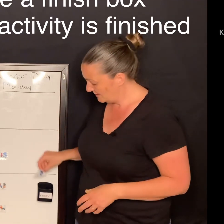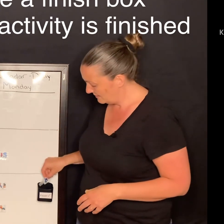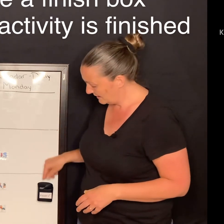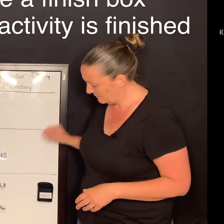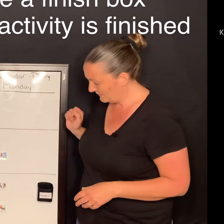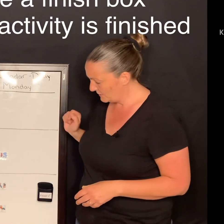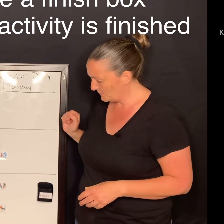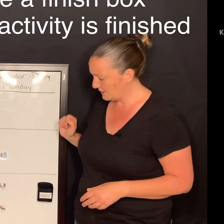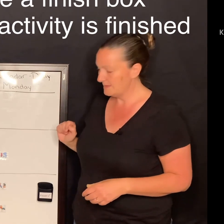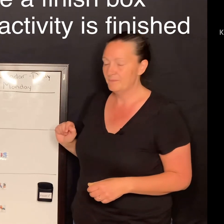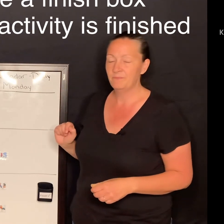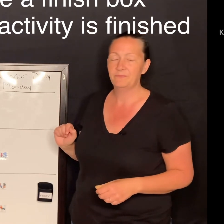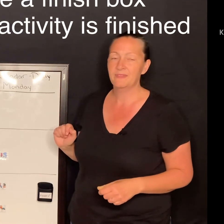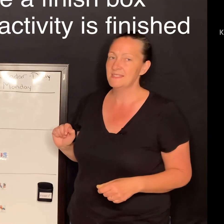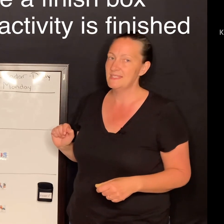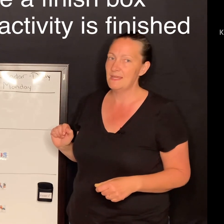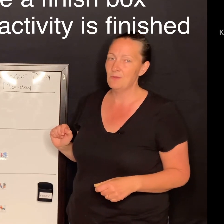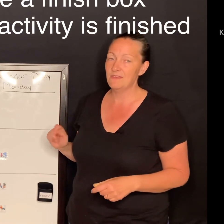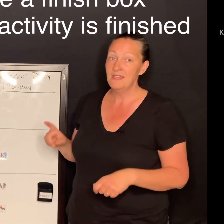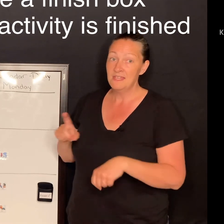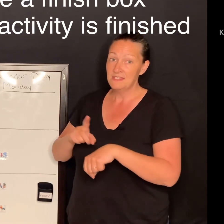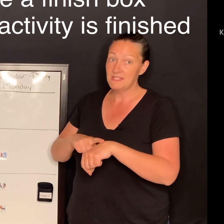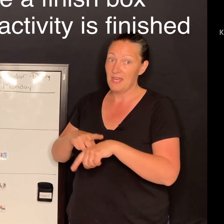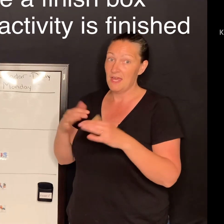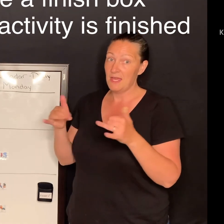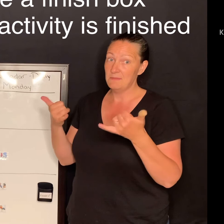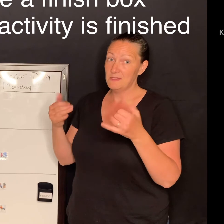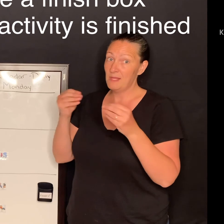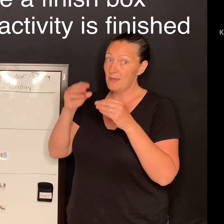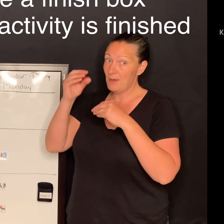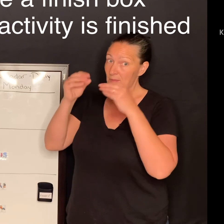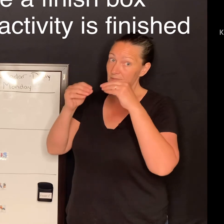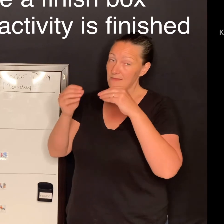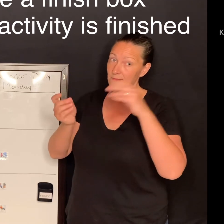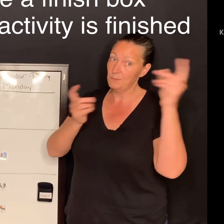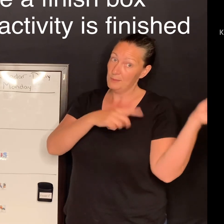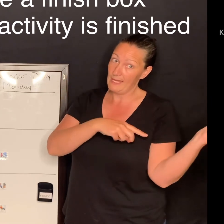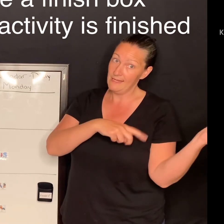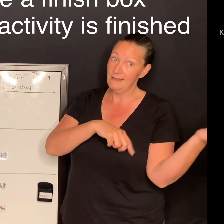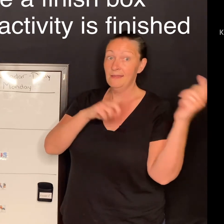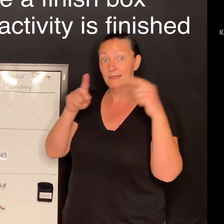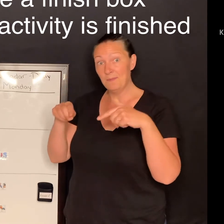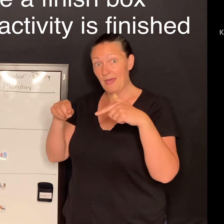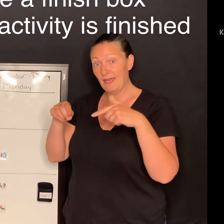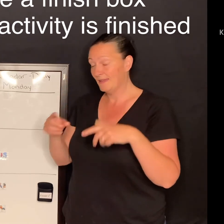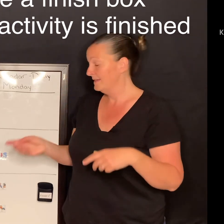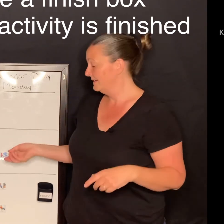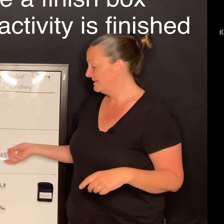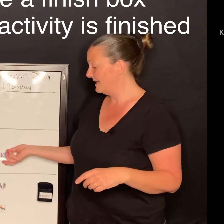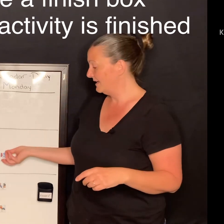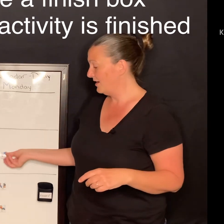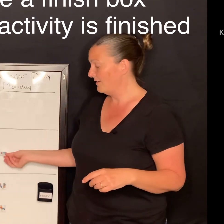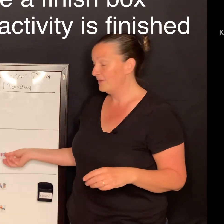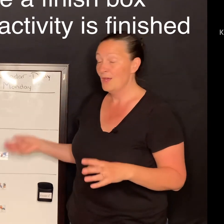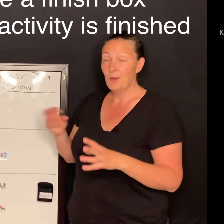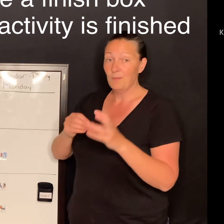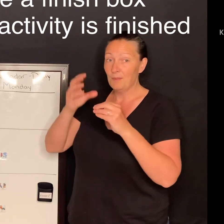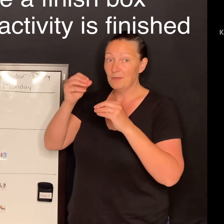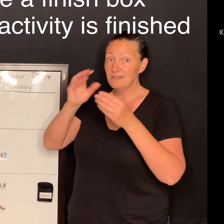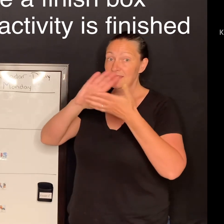They go in the finished box. Same with time to play bubbles. Play. come back, take it off. Bubbles